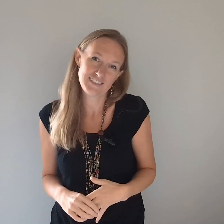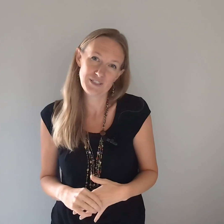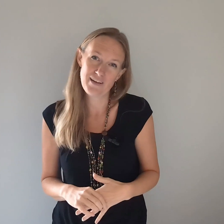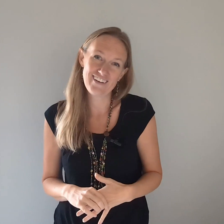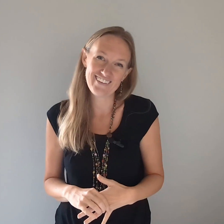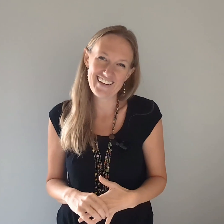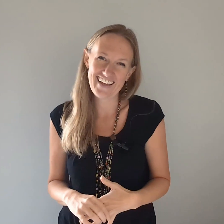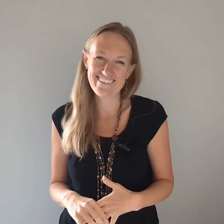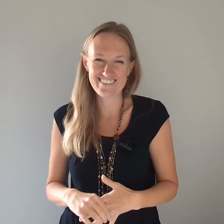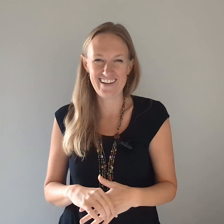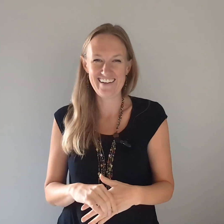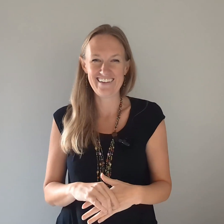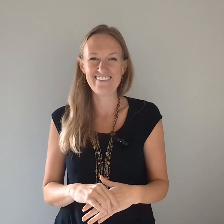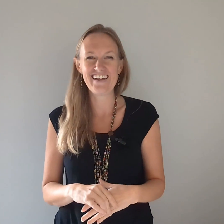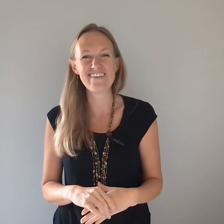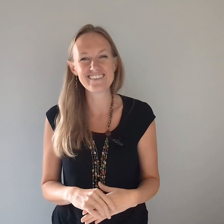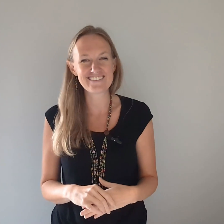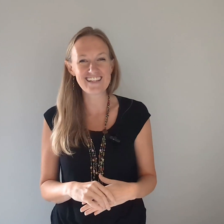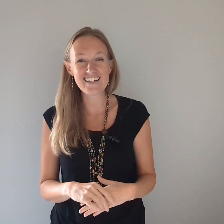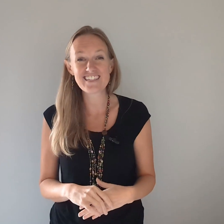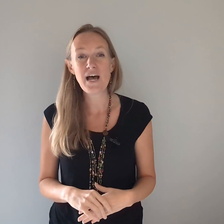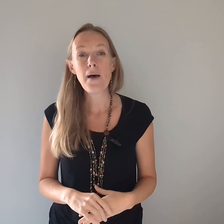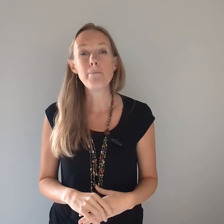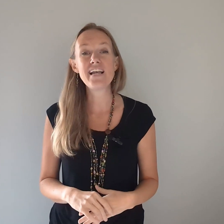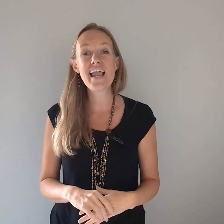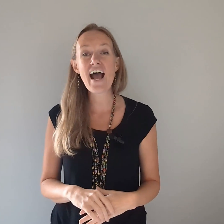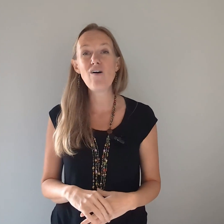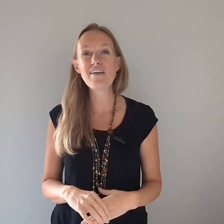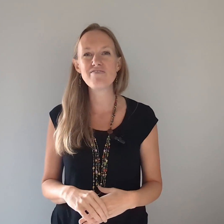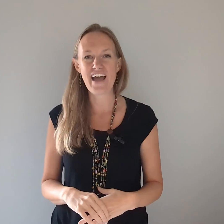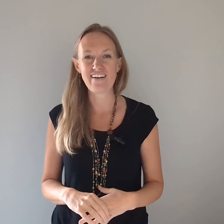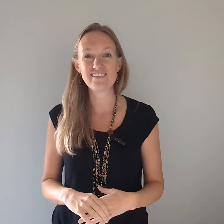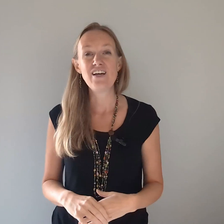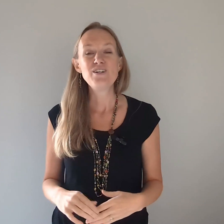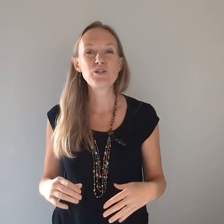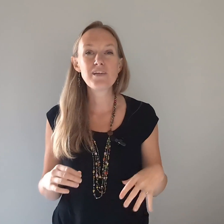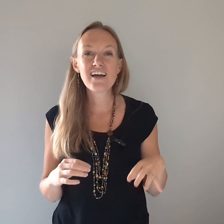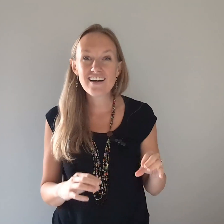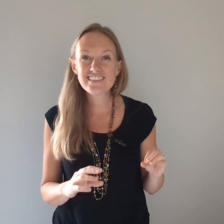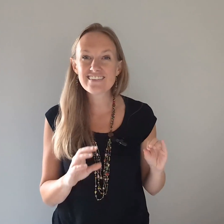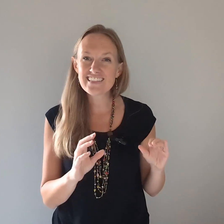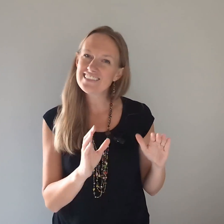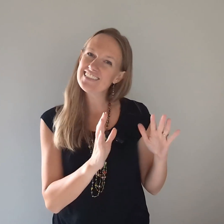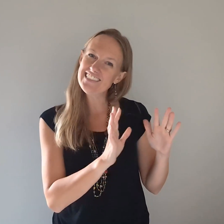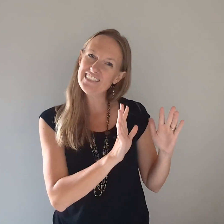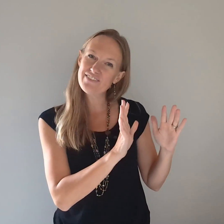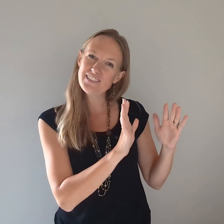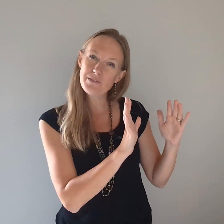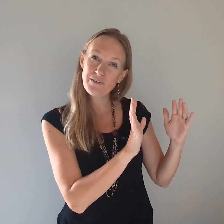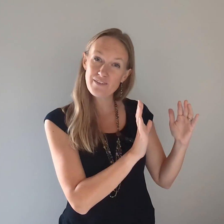just depending on the day, which way I go, okay? I once was lost, but now I'm found. So because there is such a difference between the